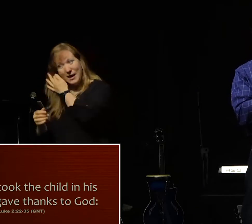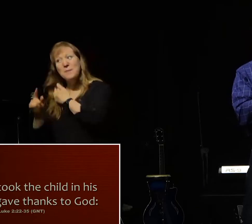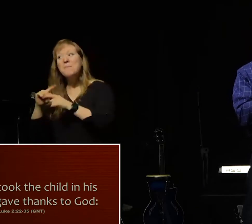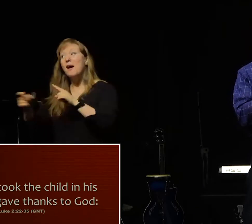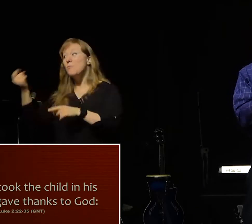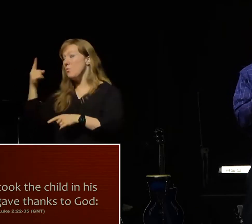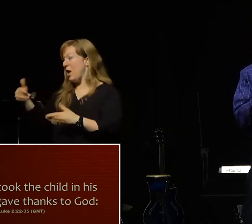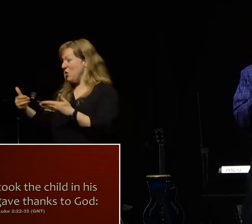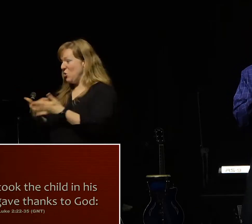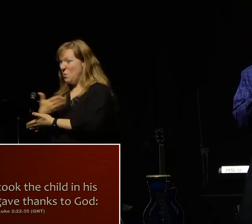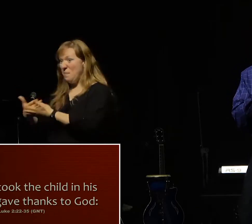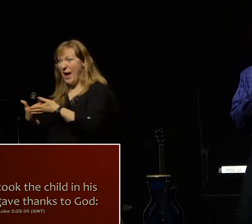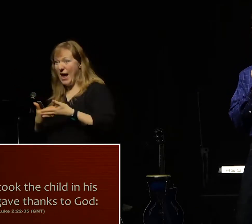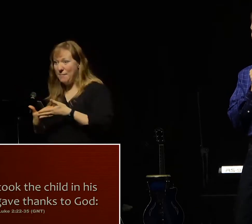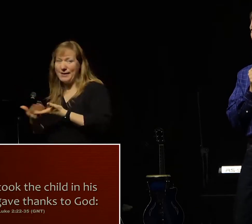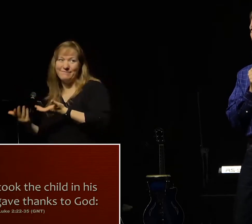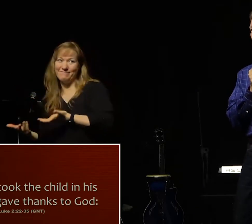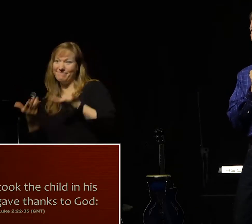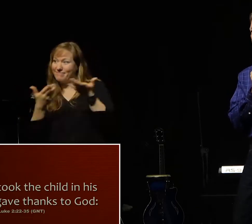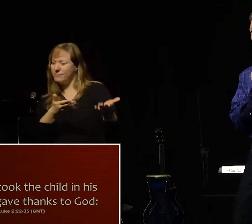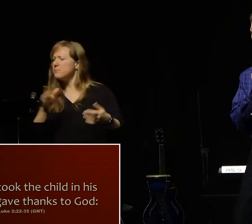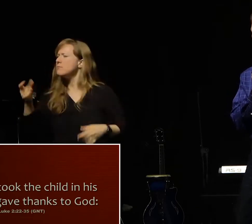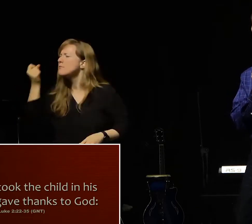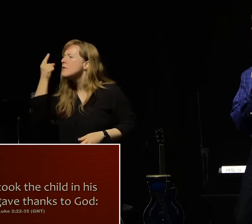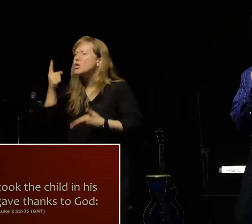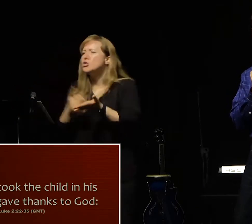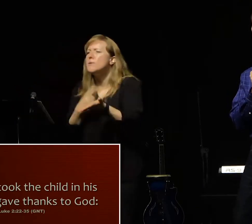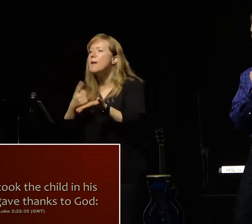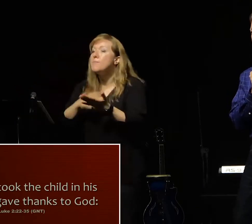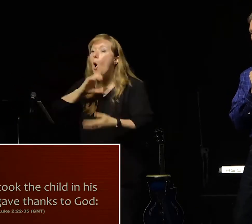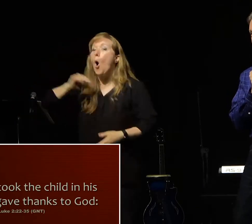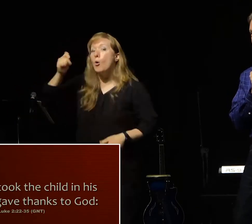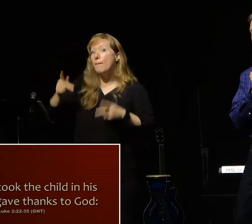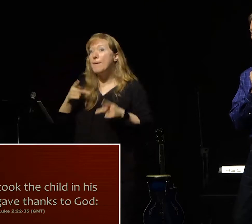your newborn, you know, sometimes older people are weaker.